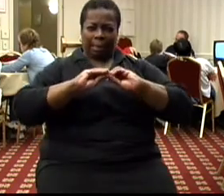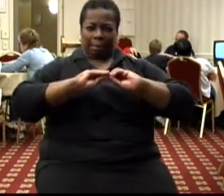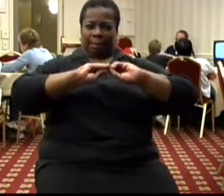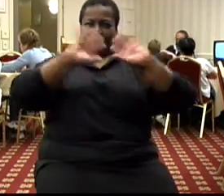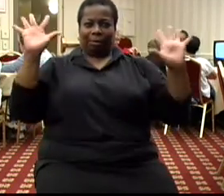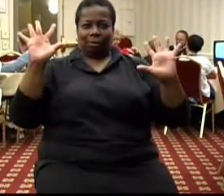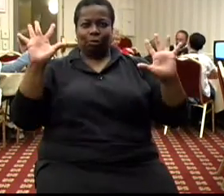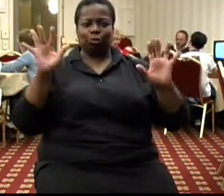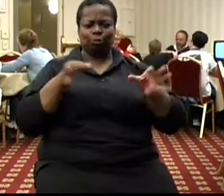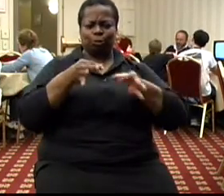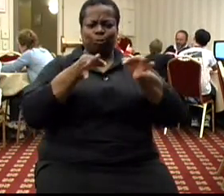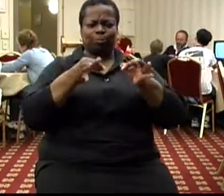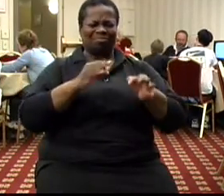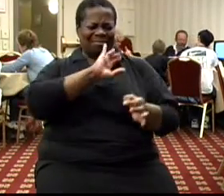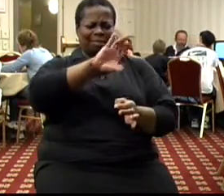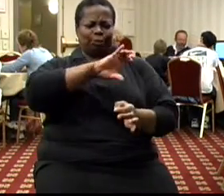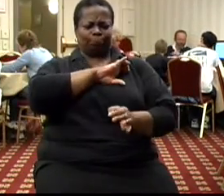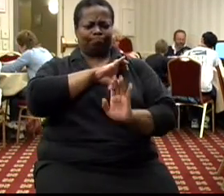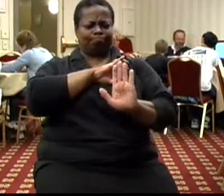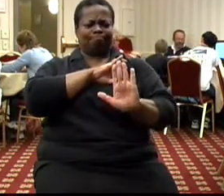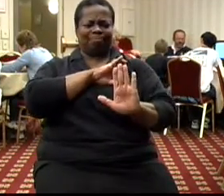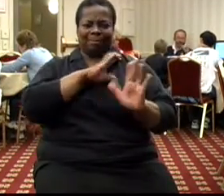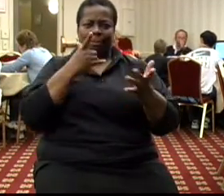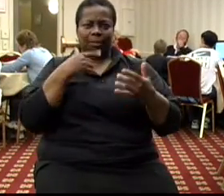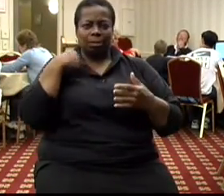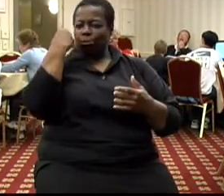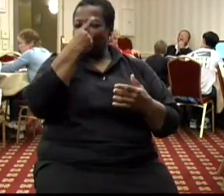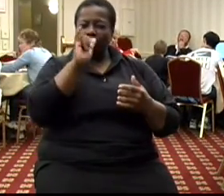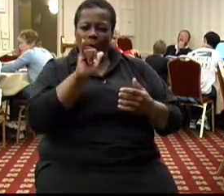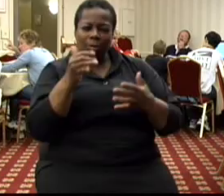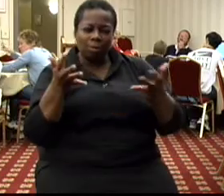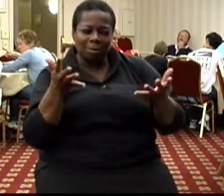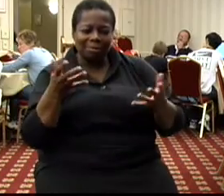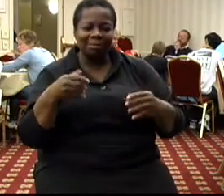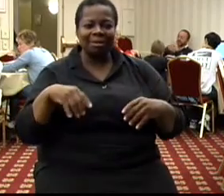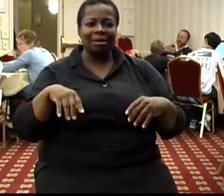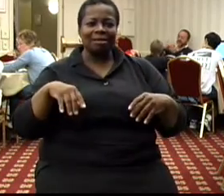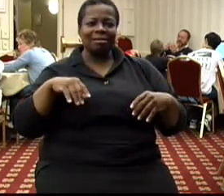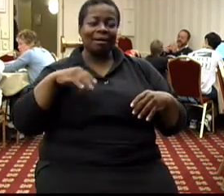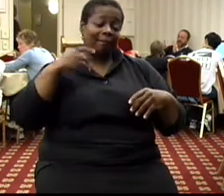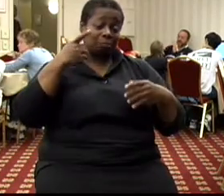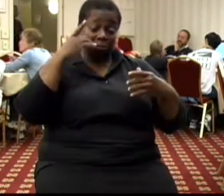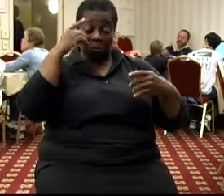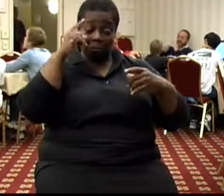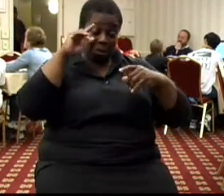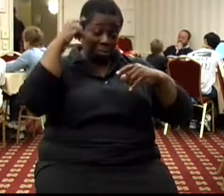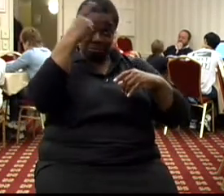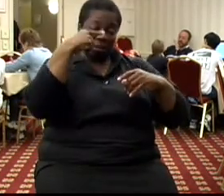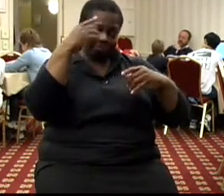You need to be very, very clear when you're describing the characters in terms of what they look like.